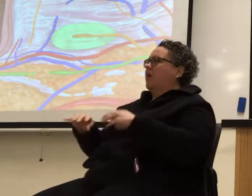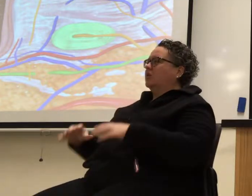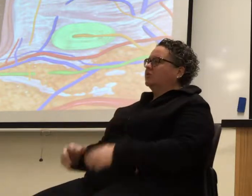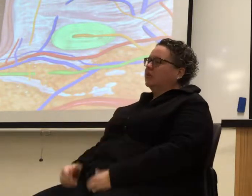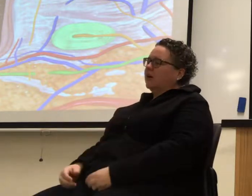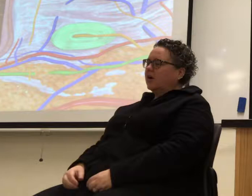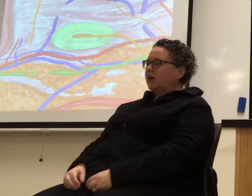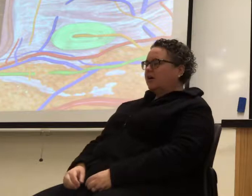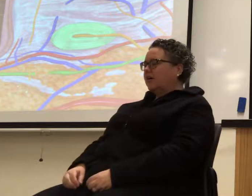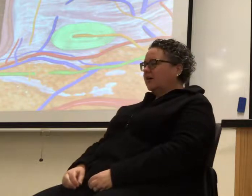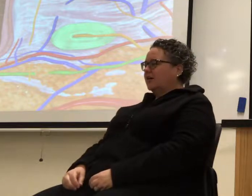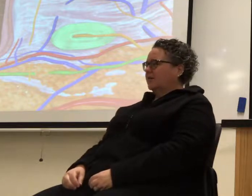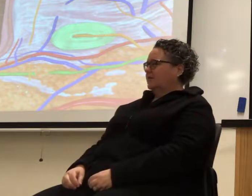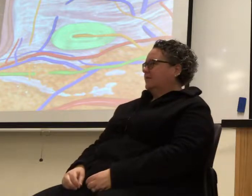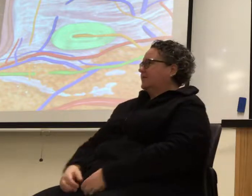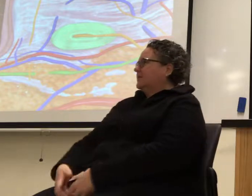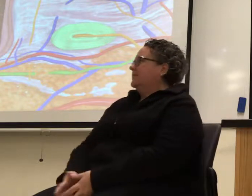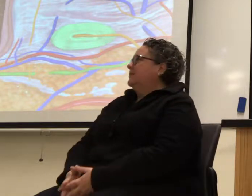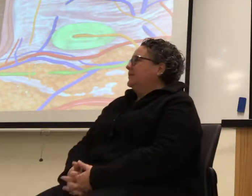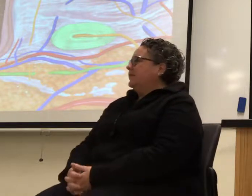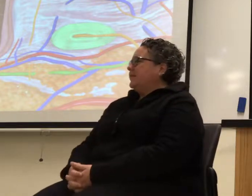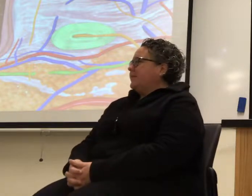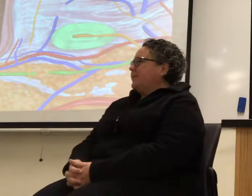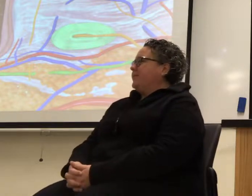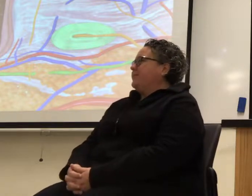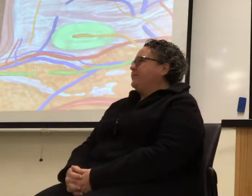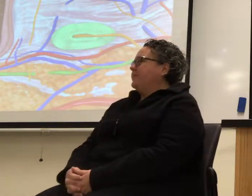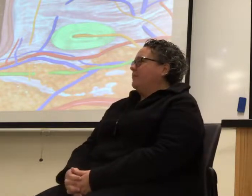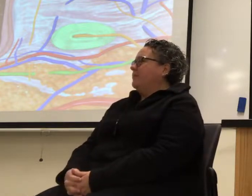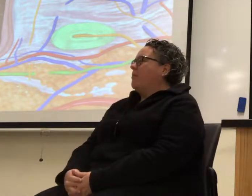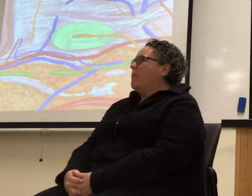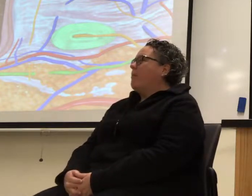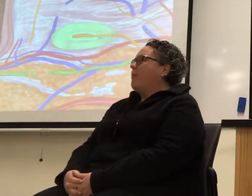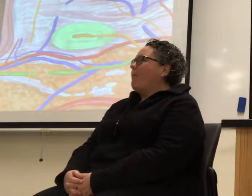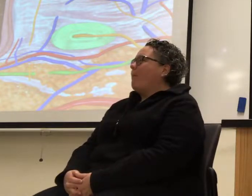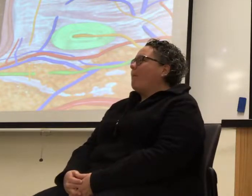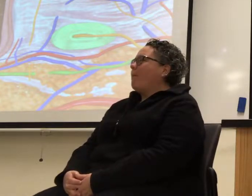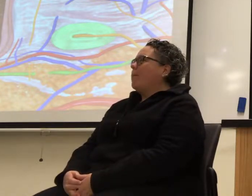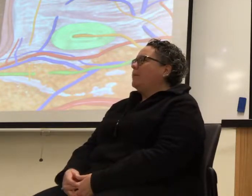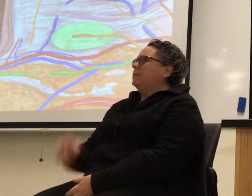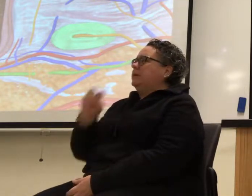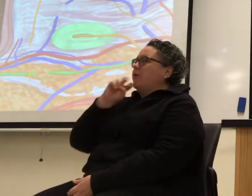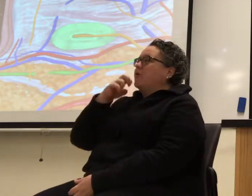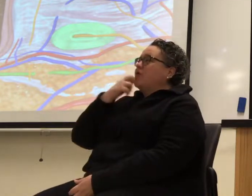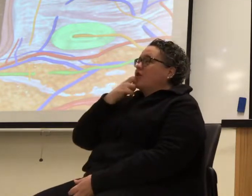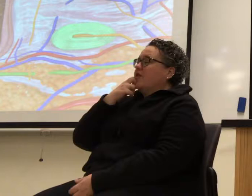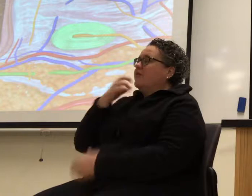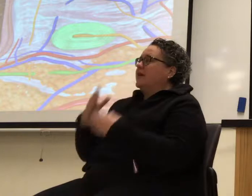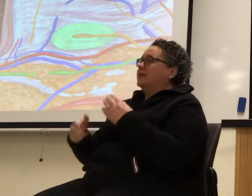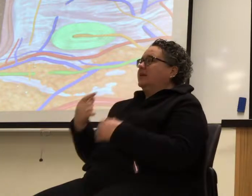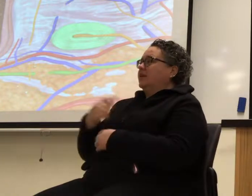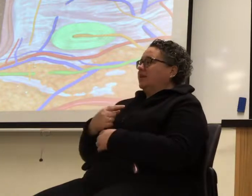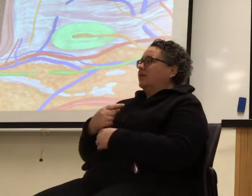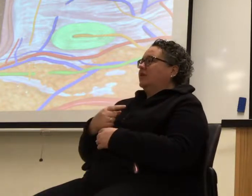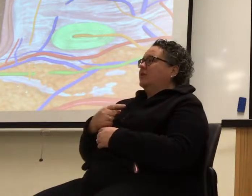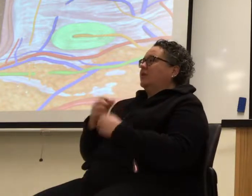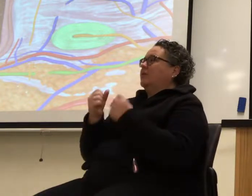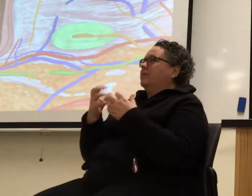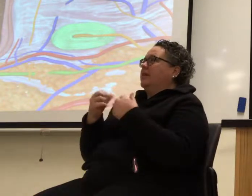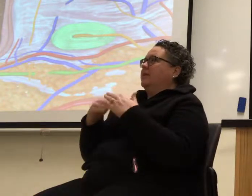So let me put like a nerve ending way down here, put many layers around it. It's kind of where the lamellated corpuscles